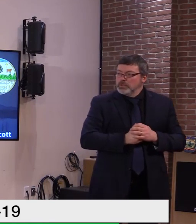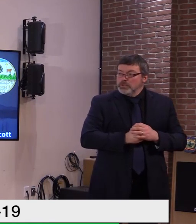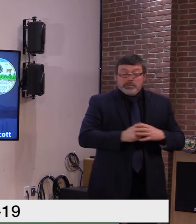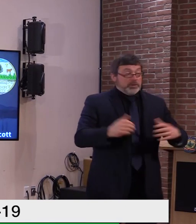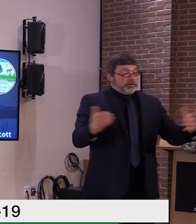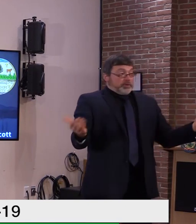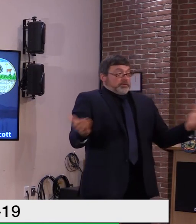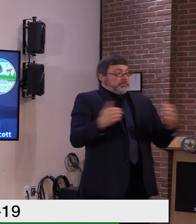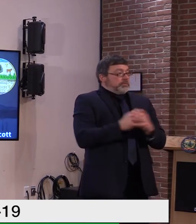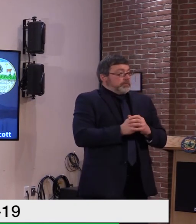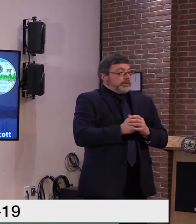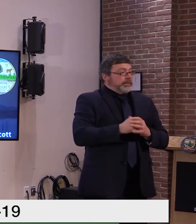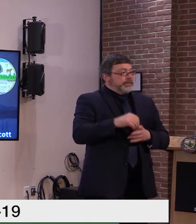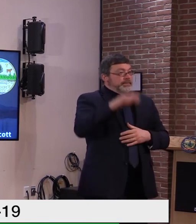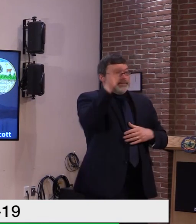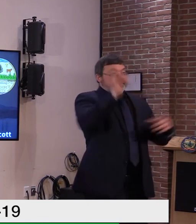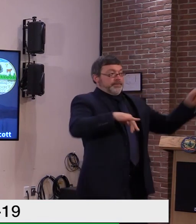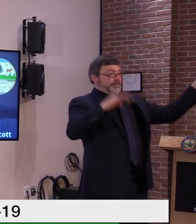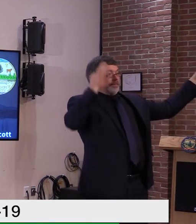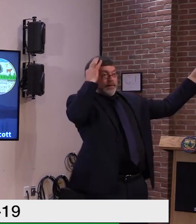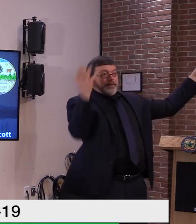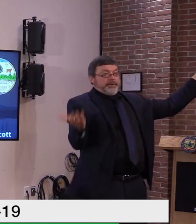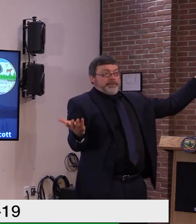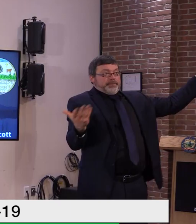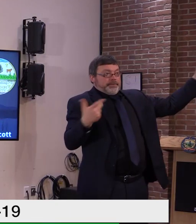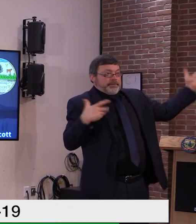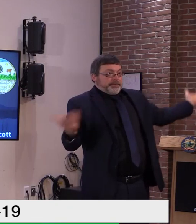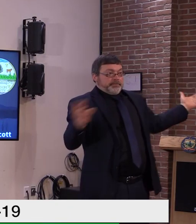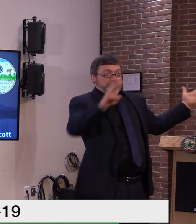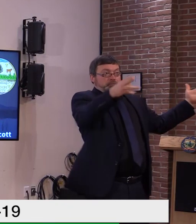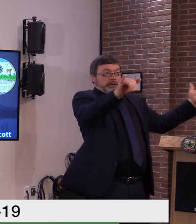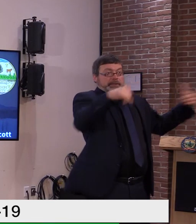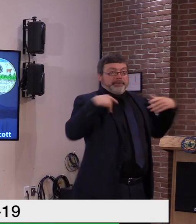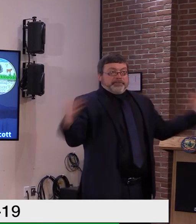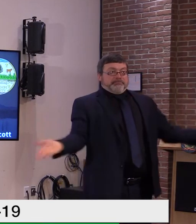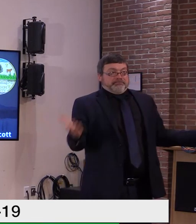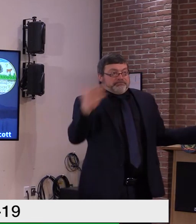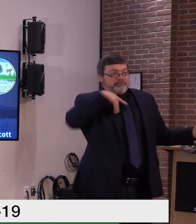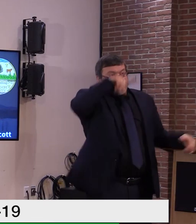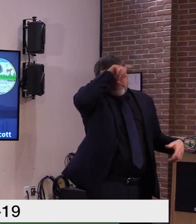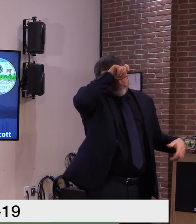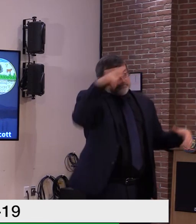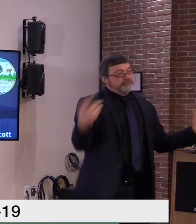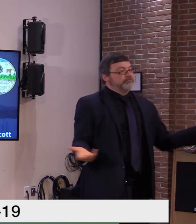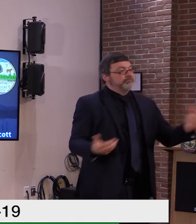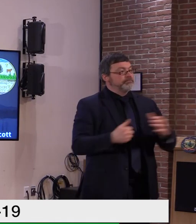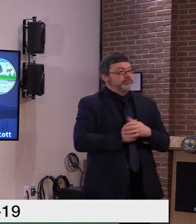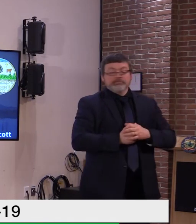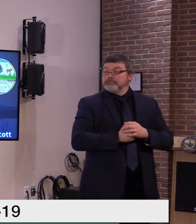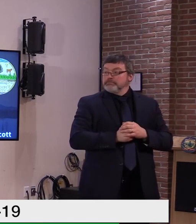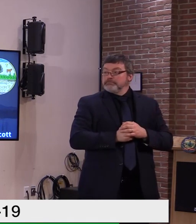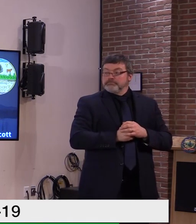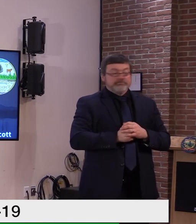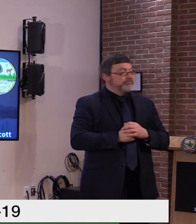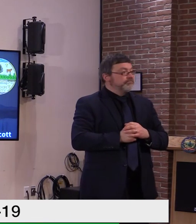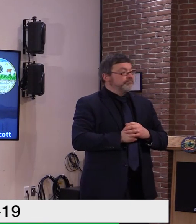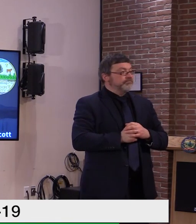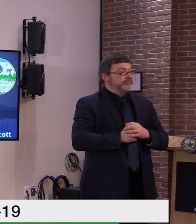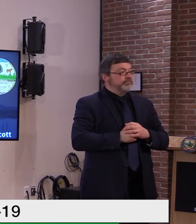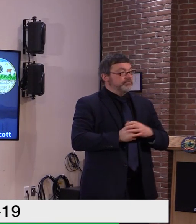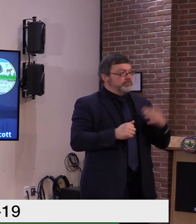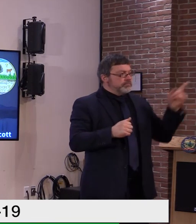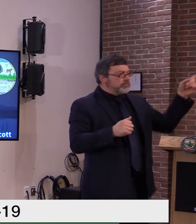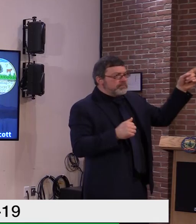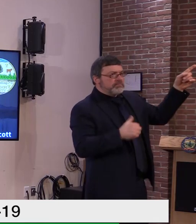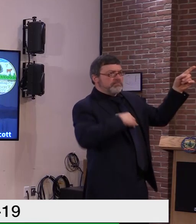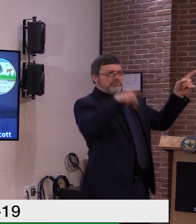This is at the federal level, and we're really trying to understand what is going on. You can't have a program where there's no predictability in what you're